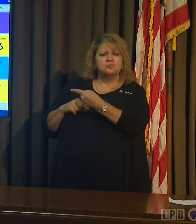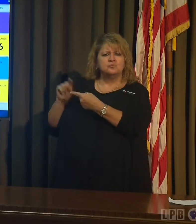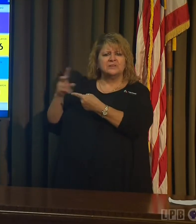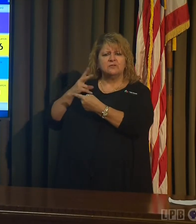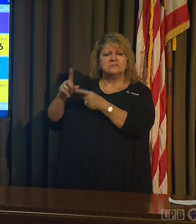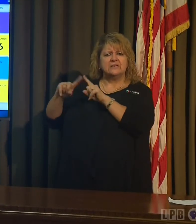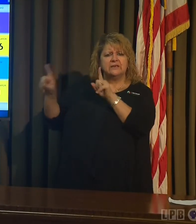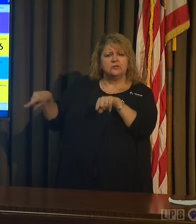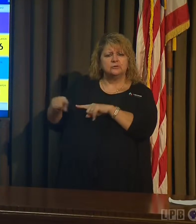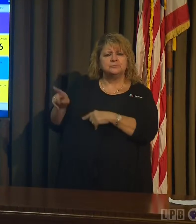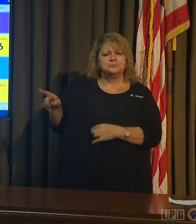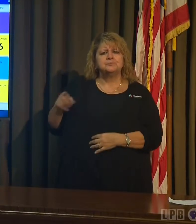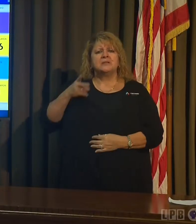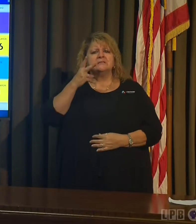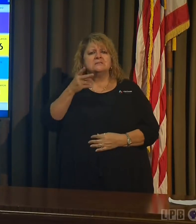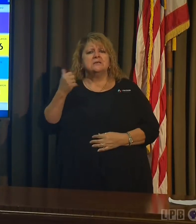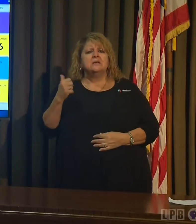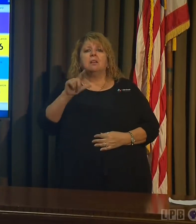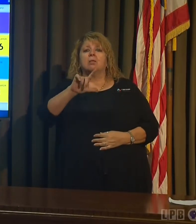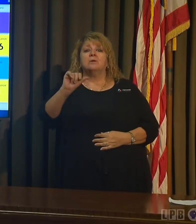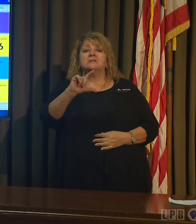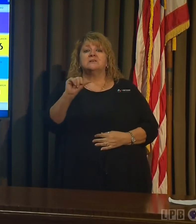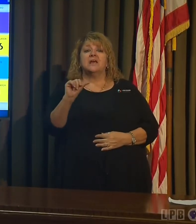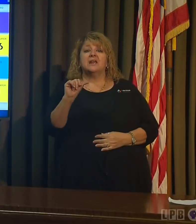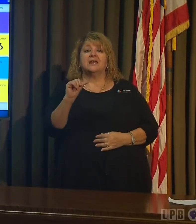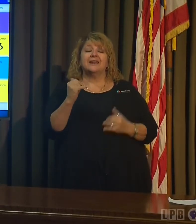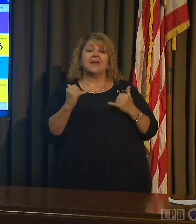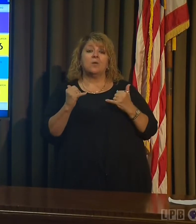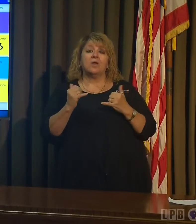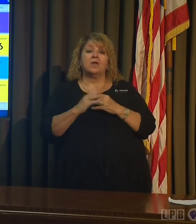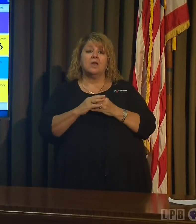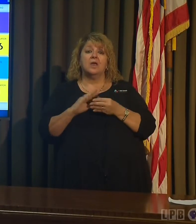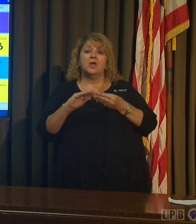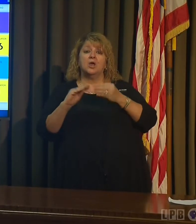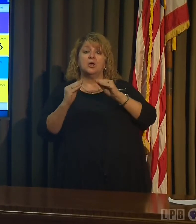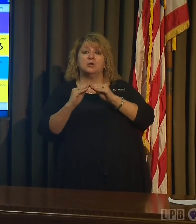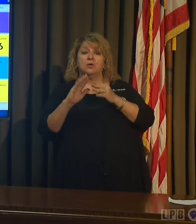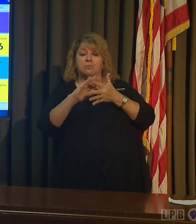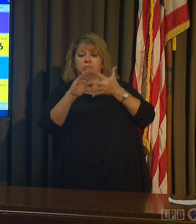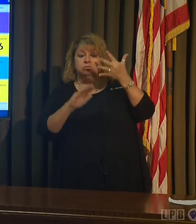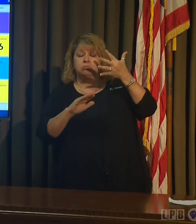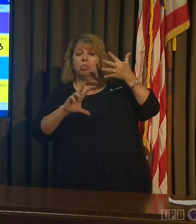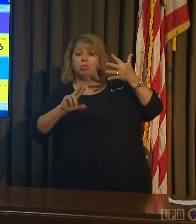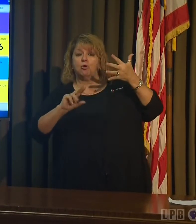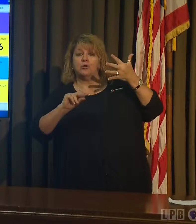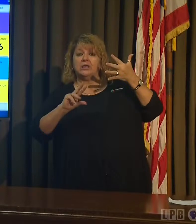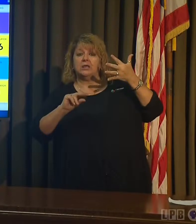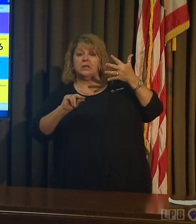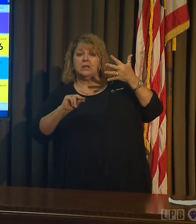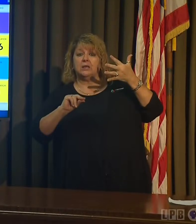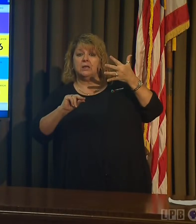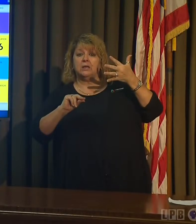this chart that you can see that Louisiana is now number 30 in the country on confirmed cases per